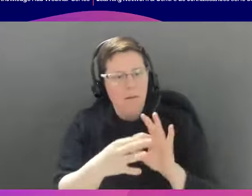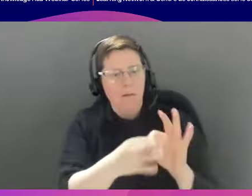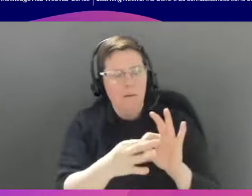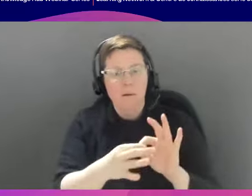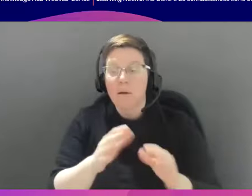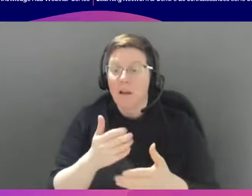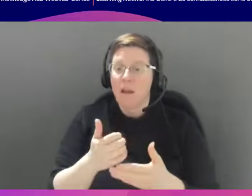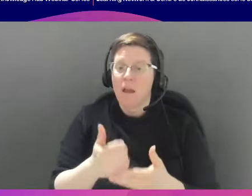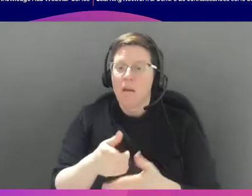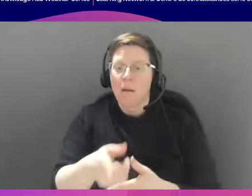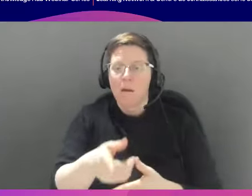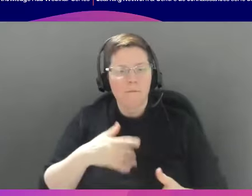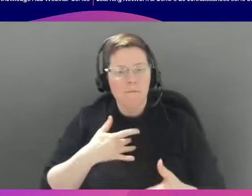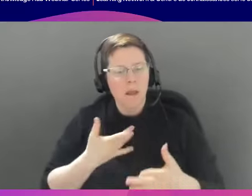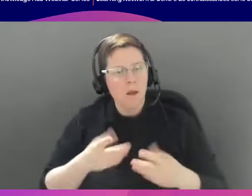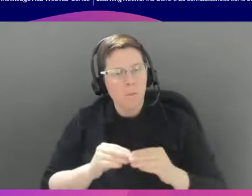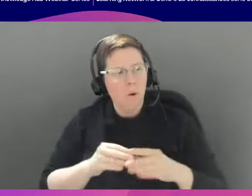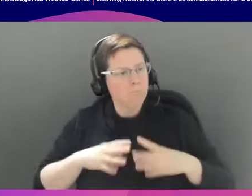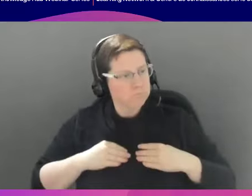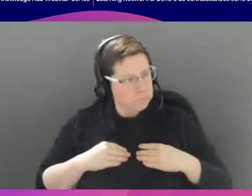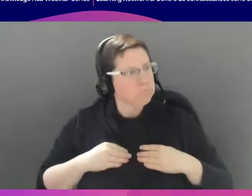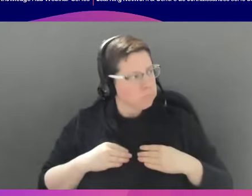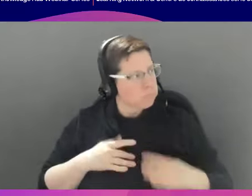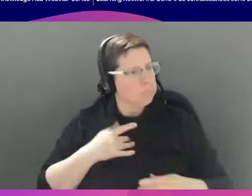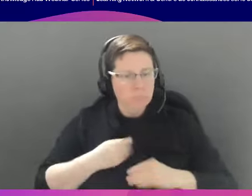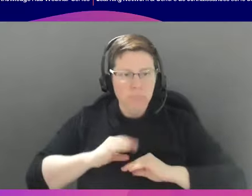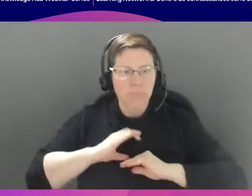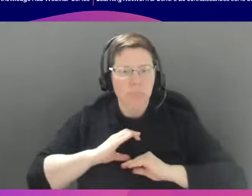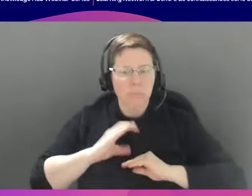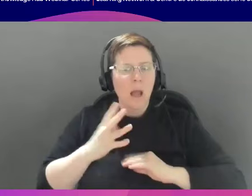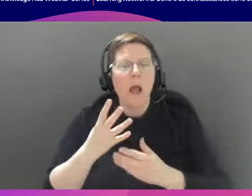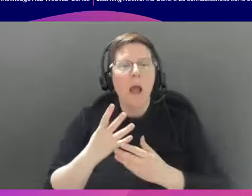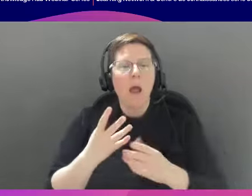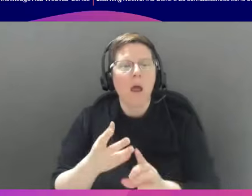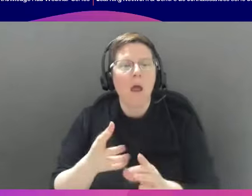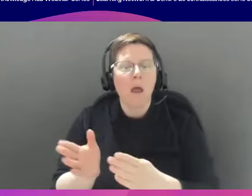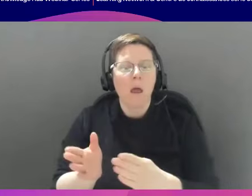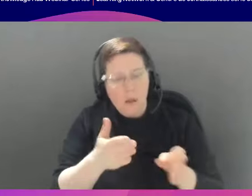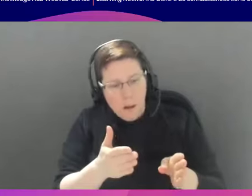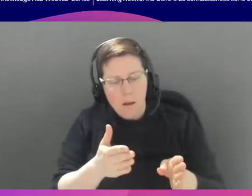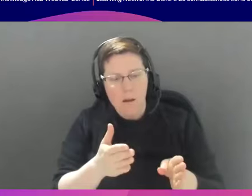them garner feelings of acceptance and self-worth away from inceldom.